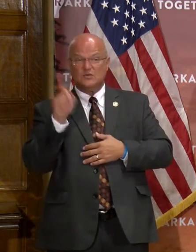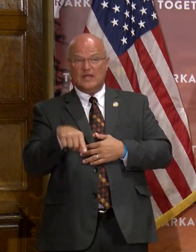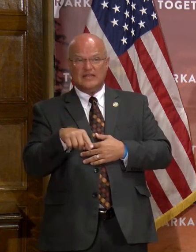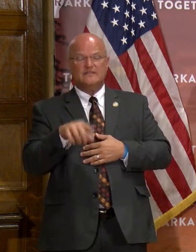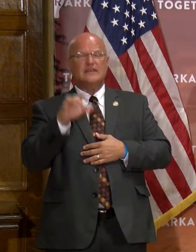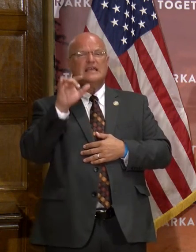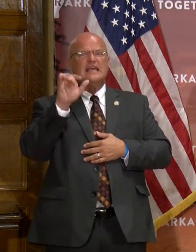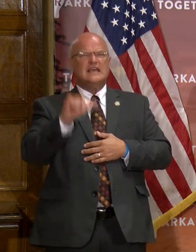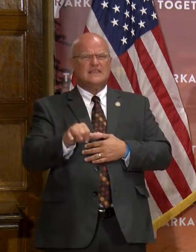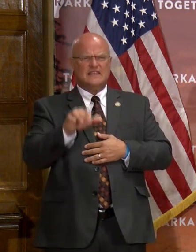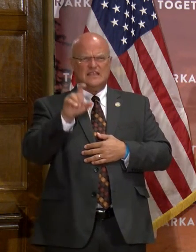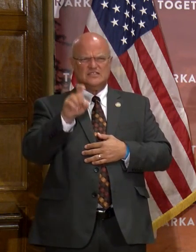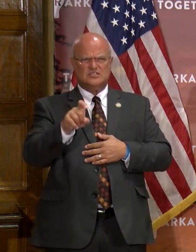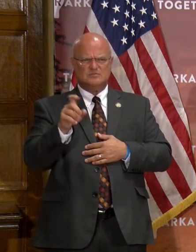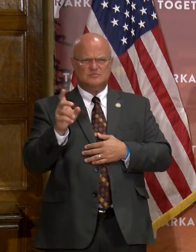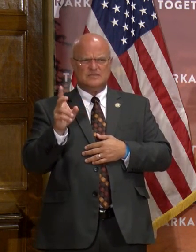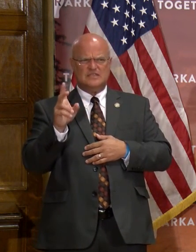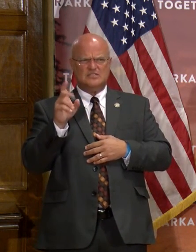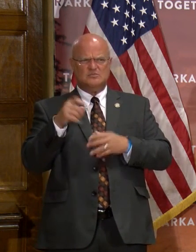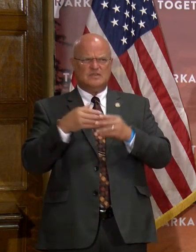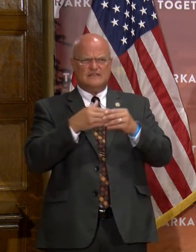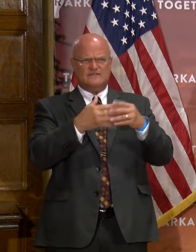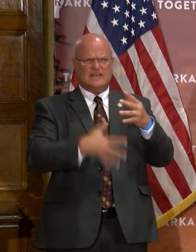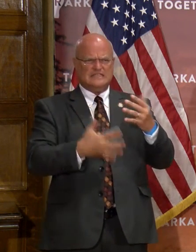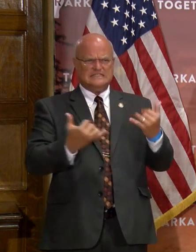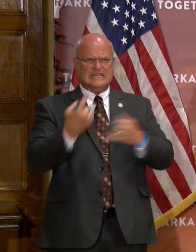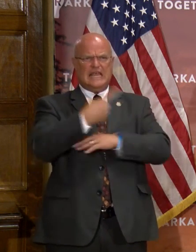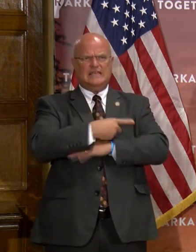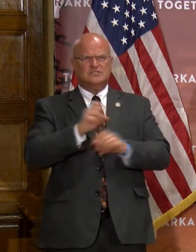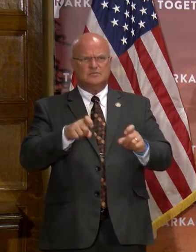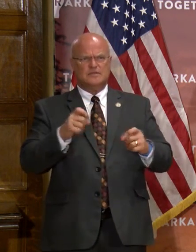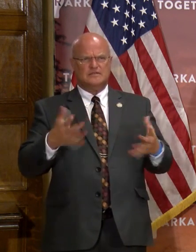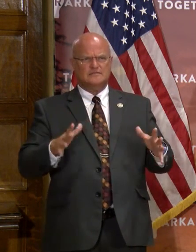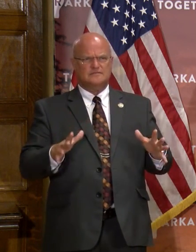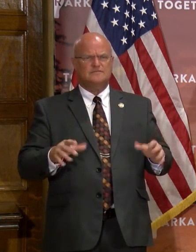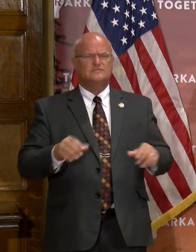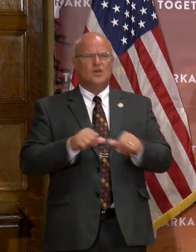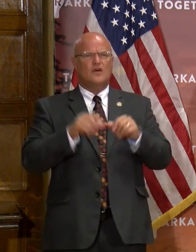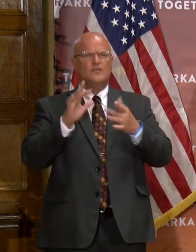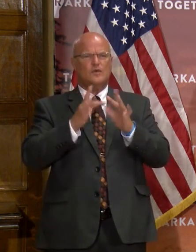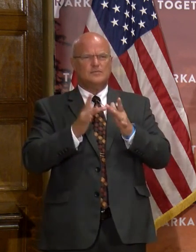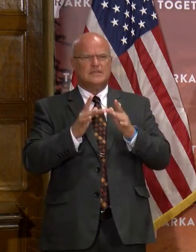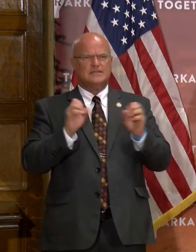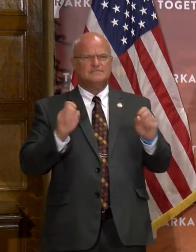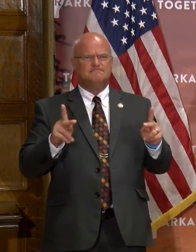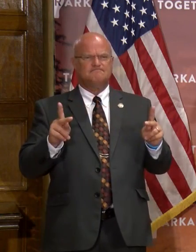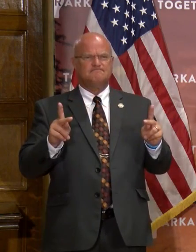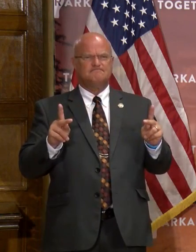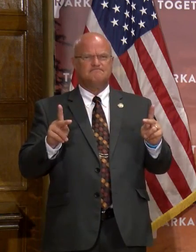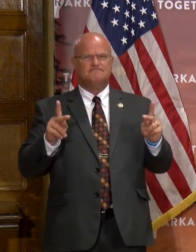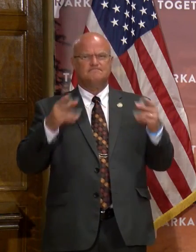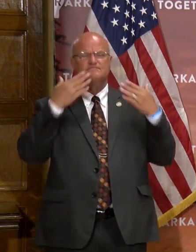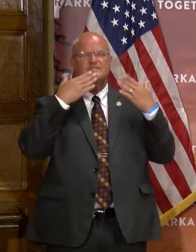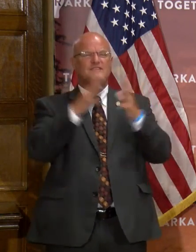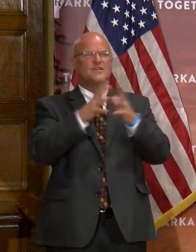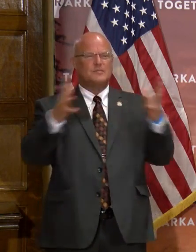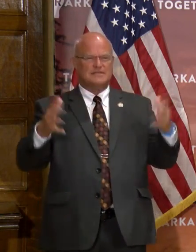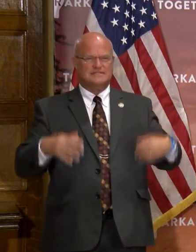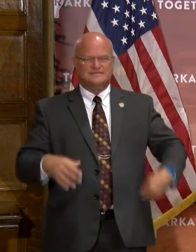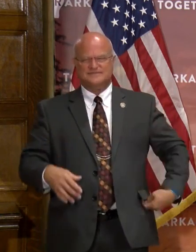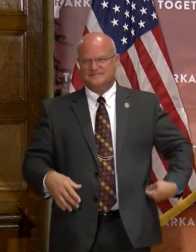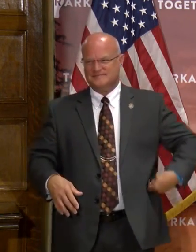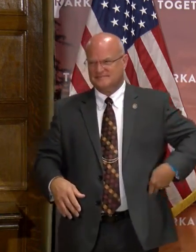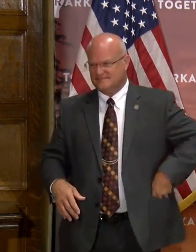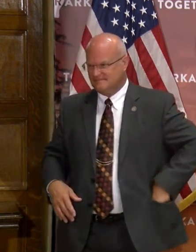And that should be filed, those guidelines should be filed today and put up on the website. Thank you very much.